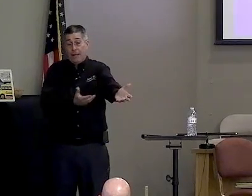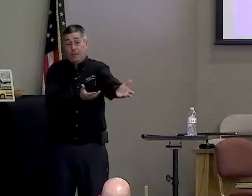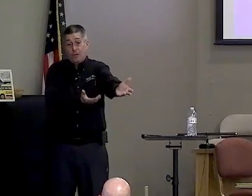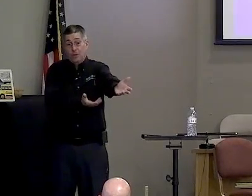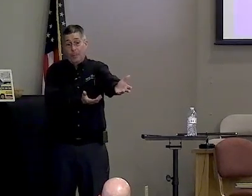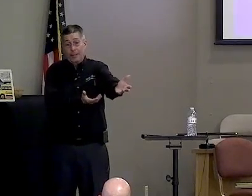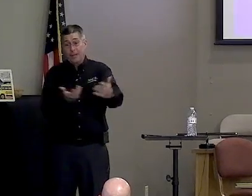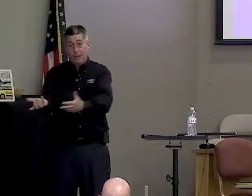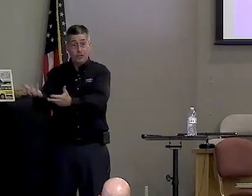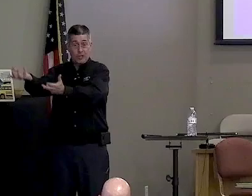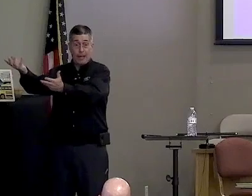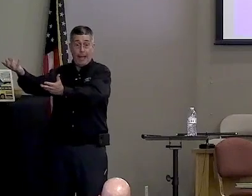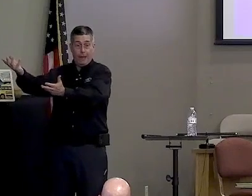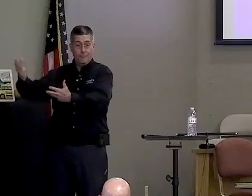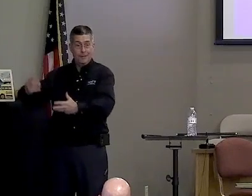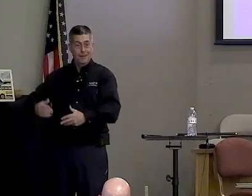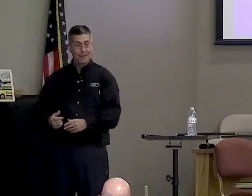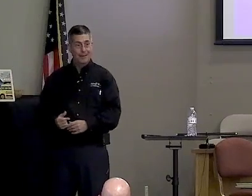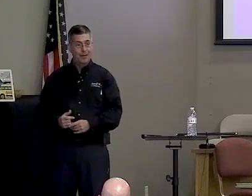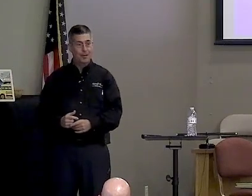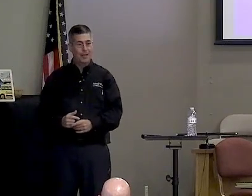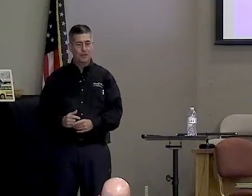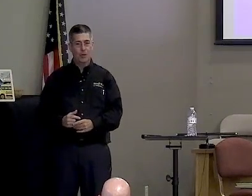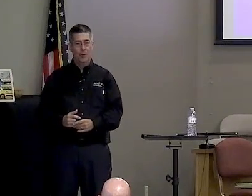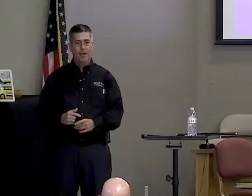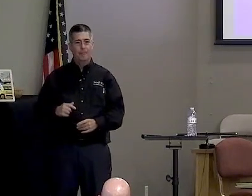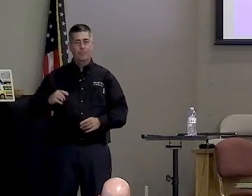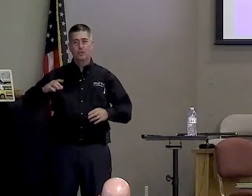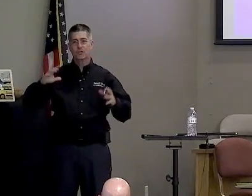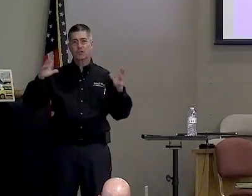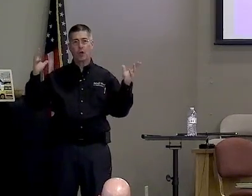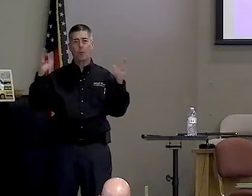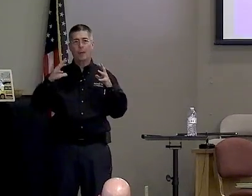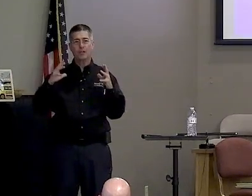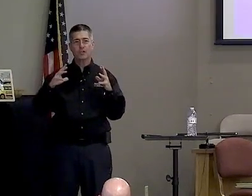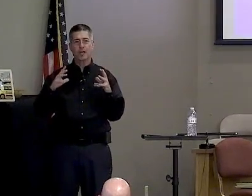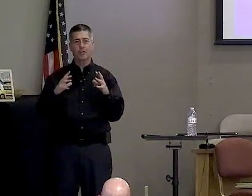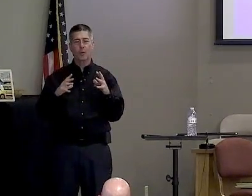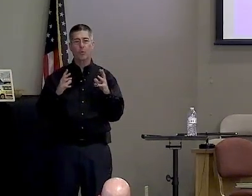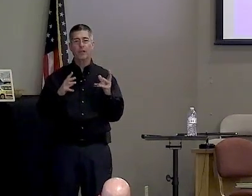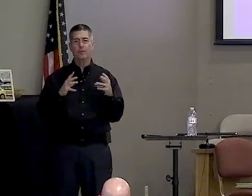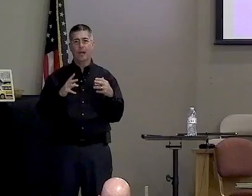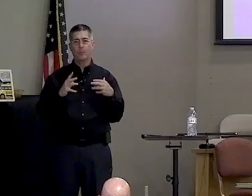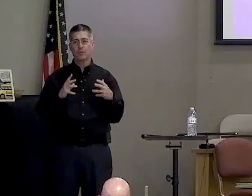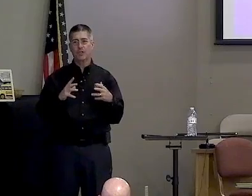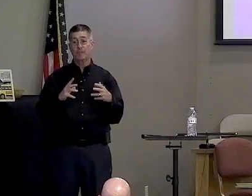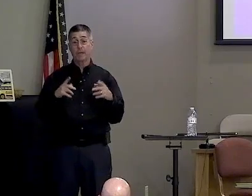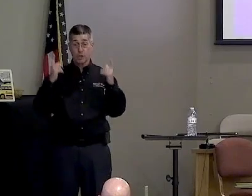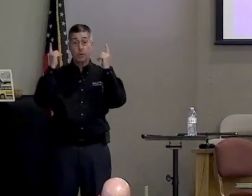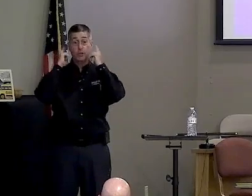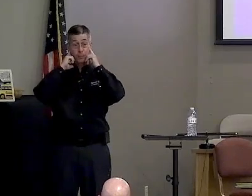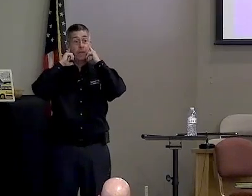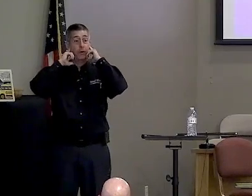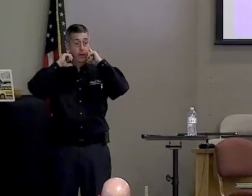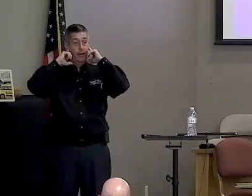nothing to do about them. I just said laugh. You know, and so there's so much there that we do not perceive because we do have our hearing.